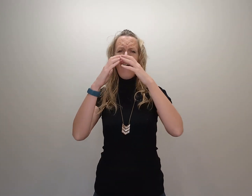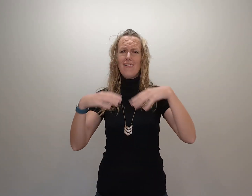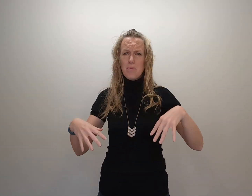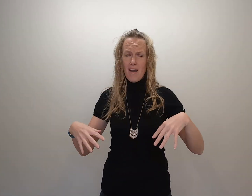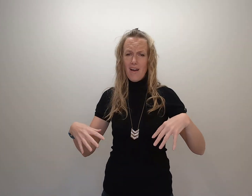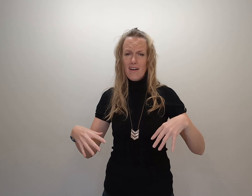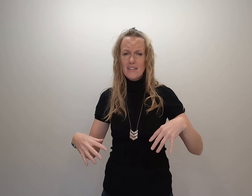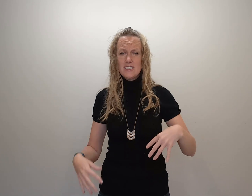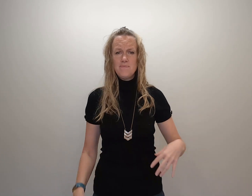fall apart.